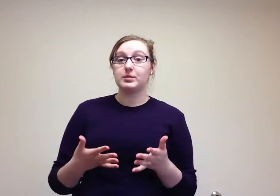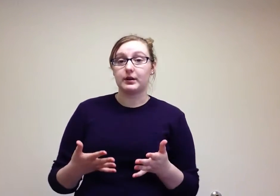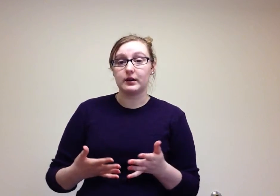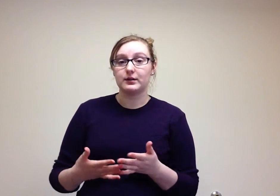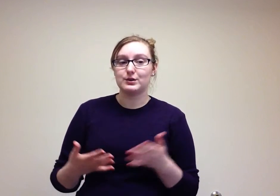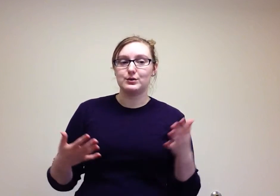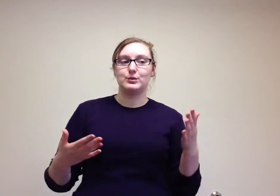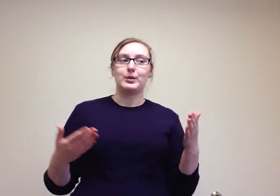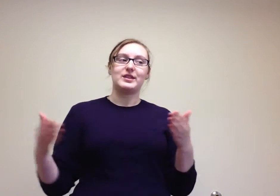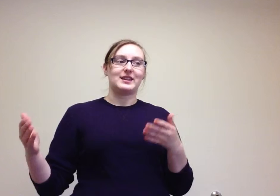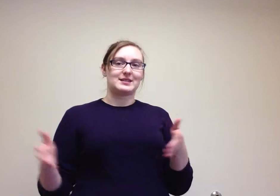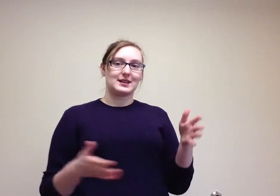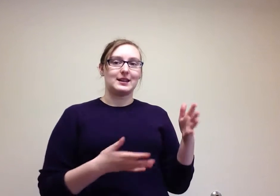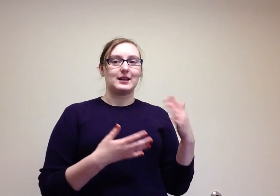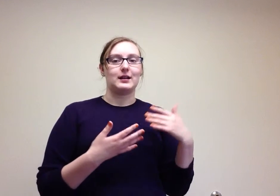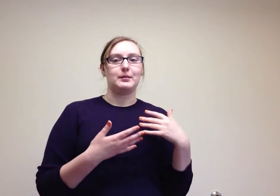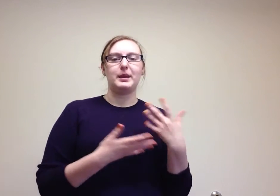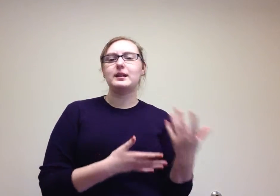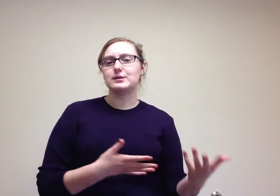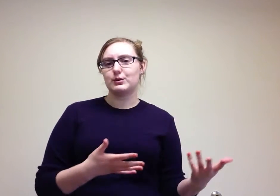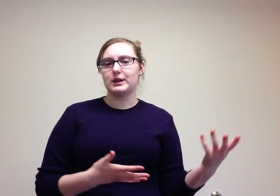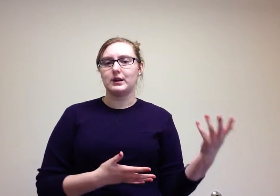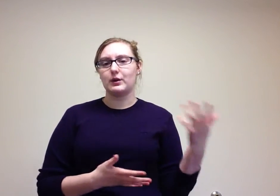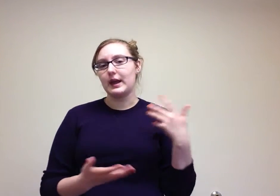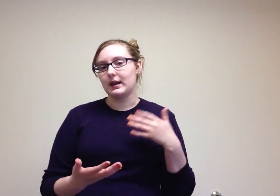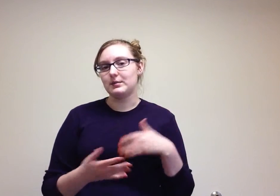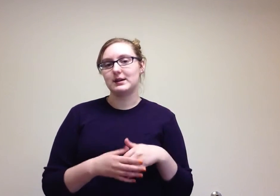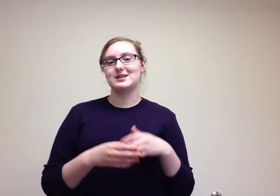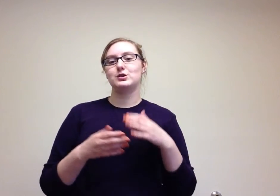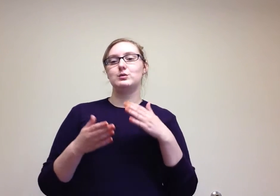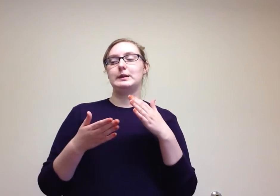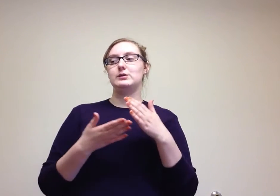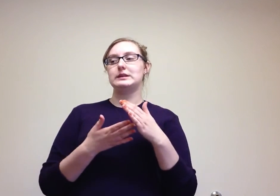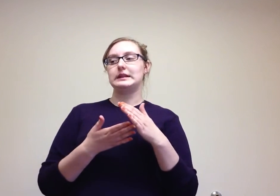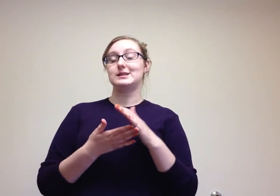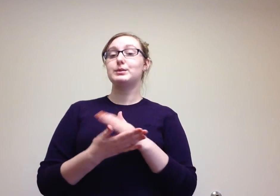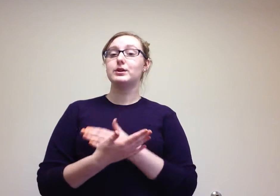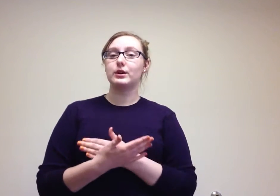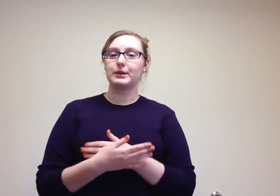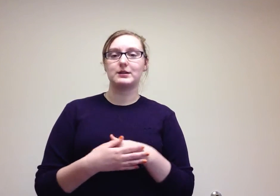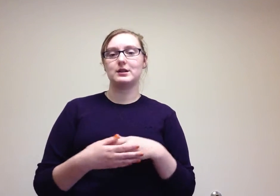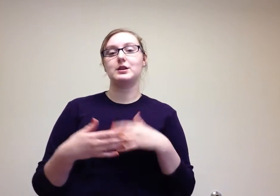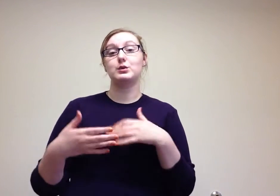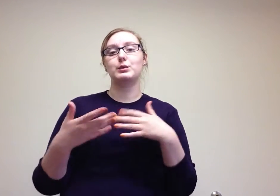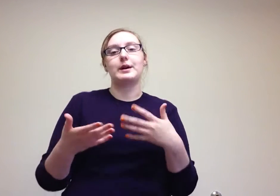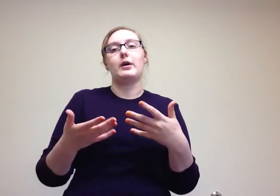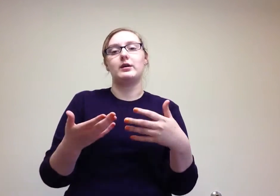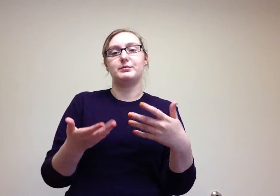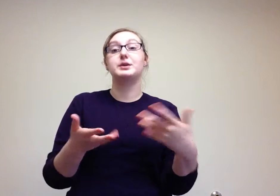cheaper to put things like baking soda in cocaine, because then you'd be using less pure, and then you would run out of